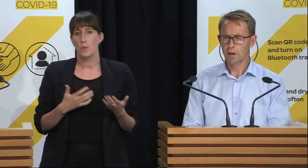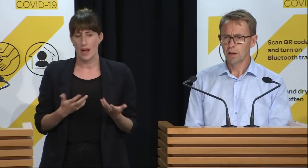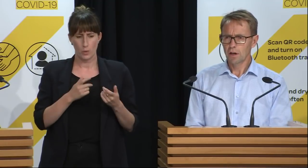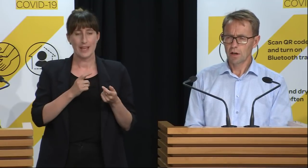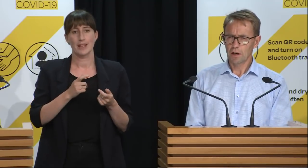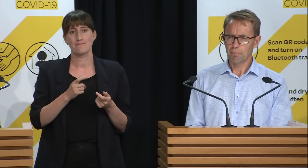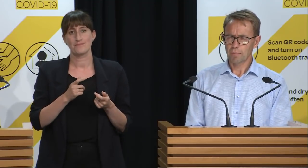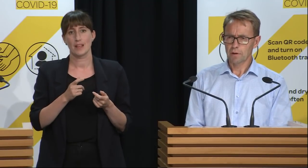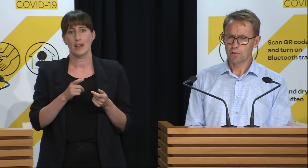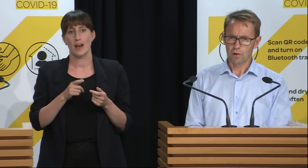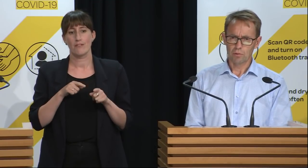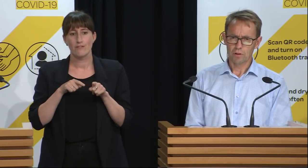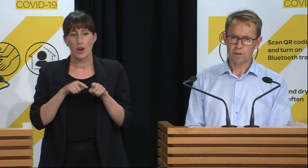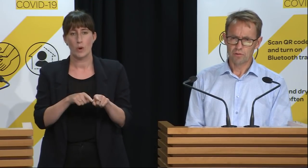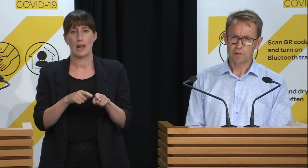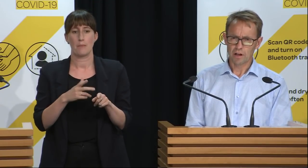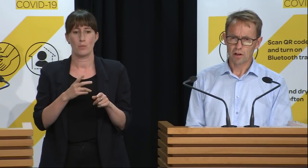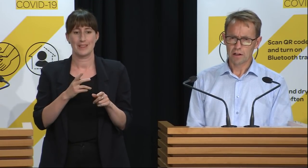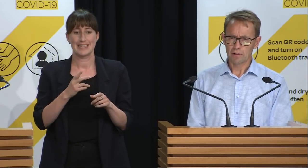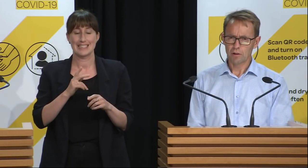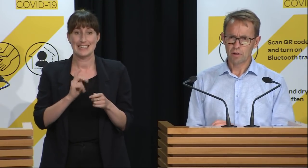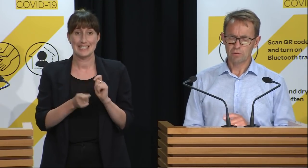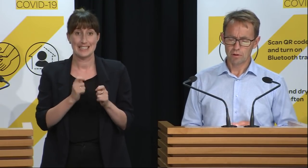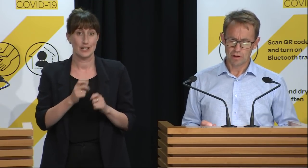students. So it's very